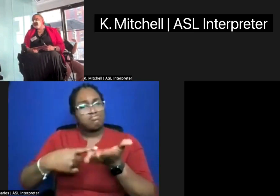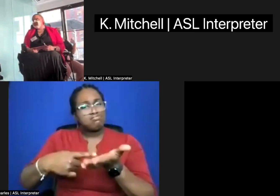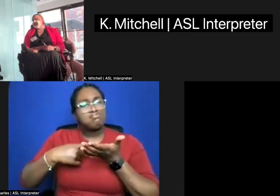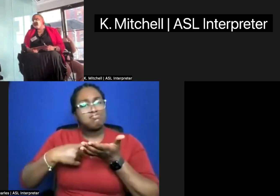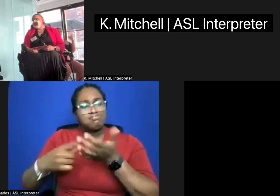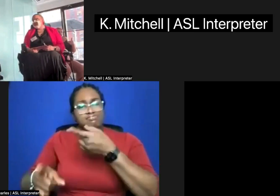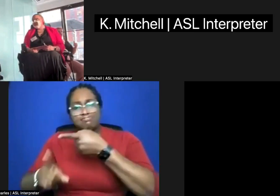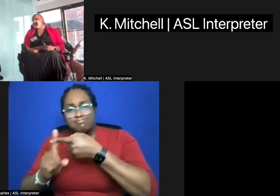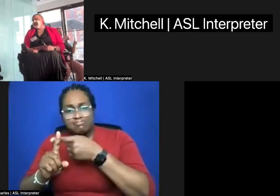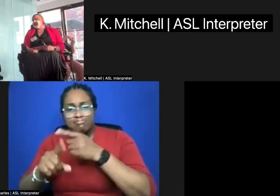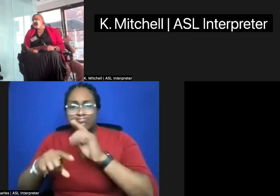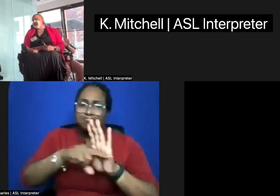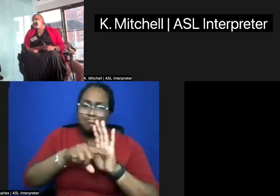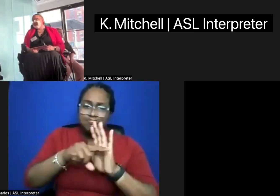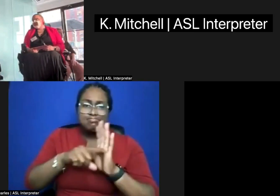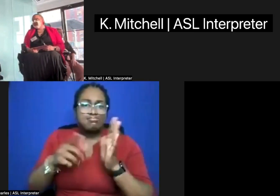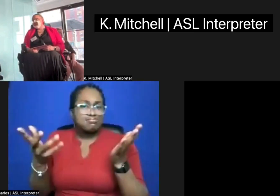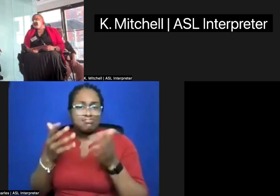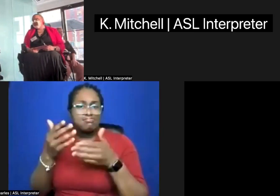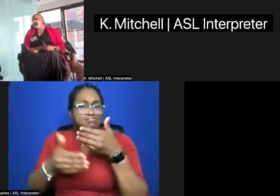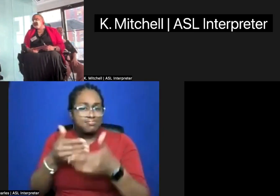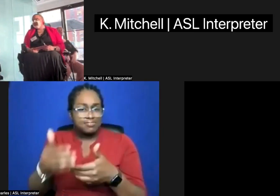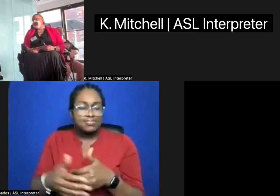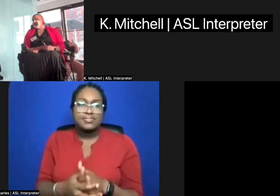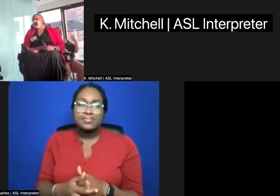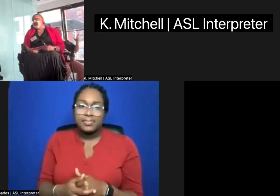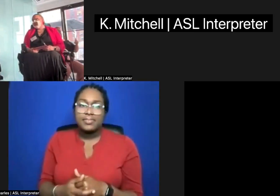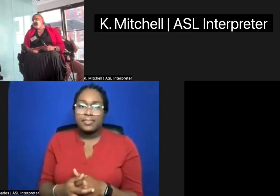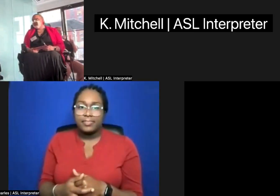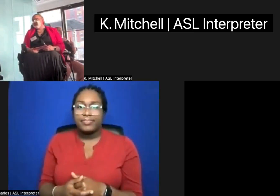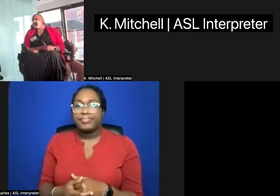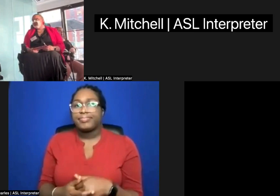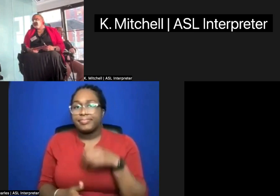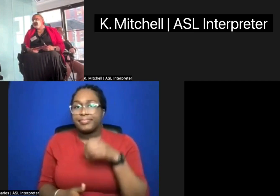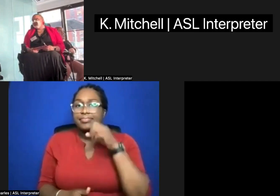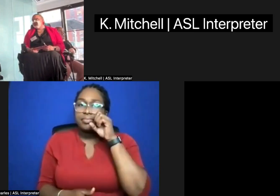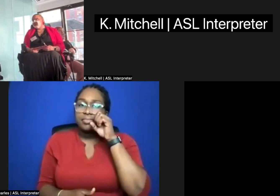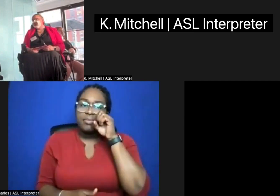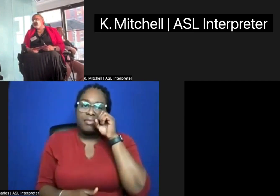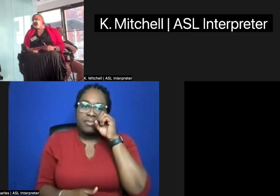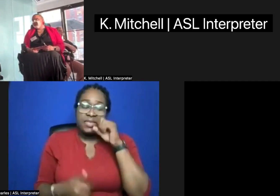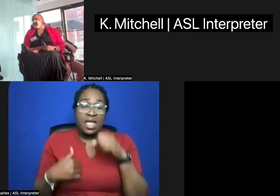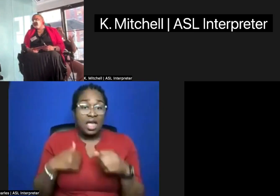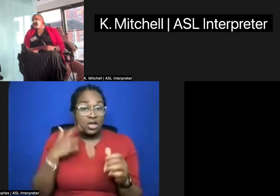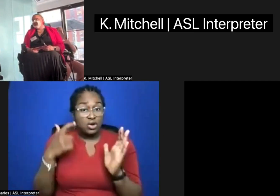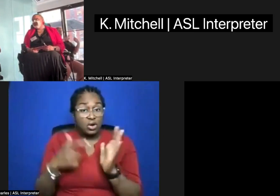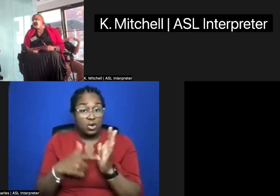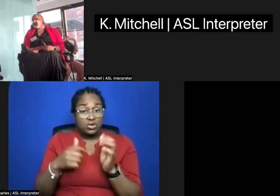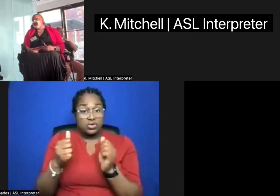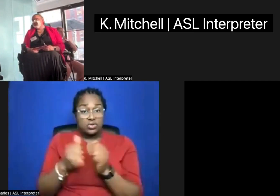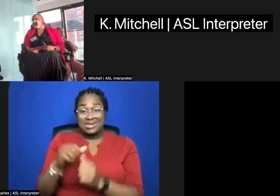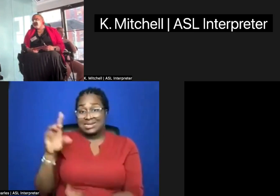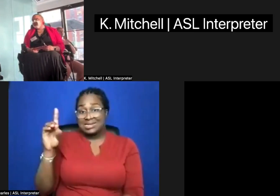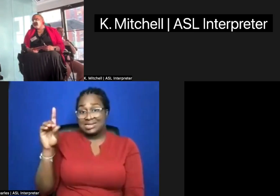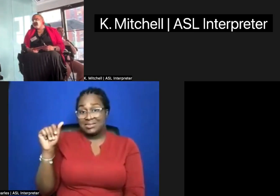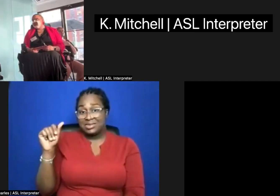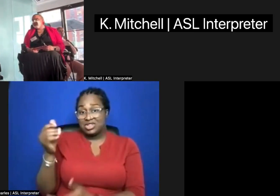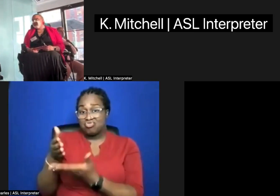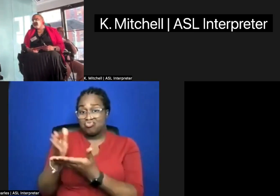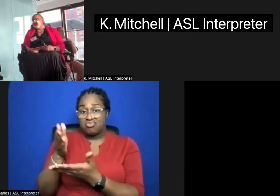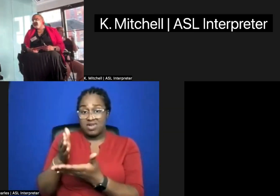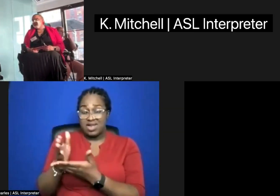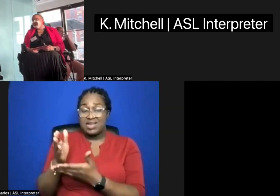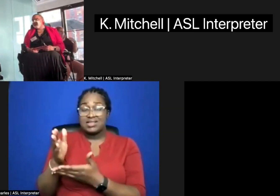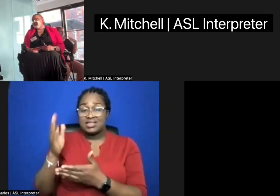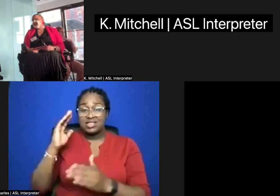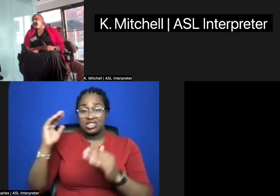matter. What is really positive that I am seeing in the disability rights community and the justice